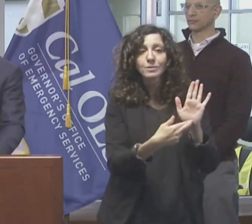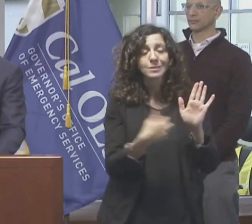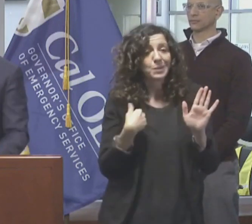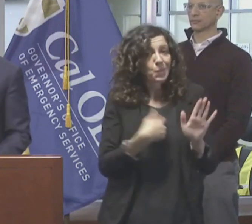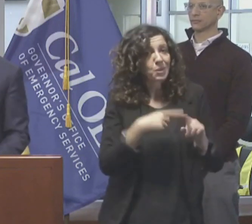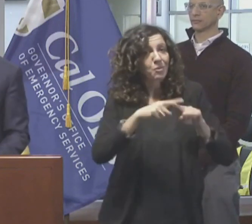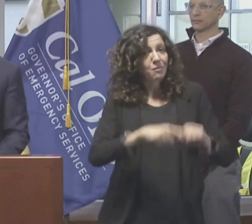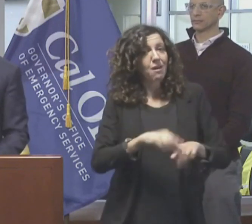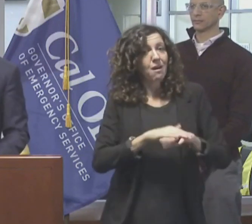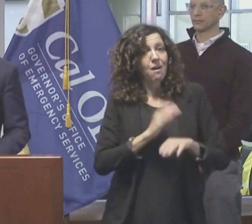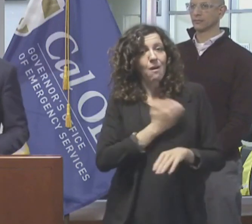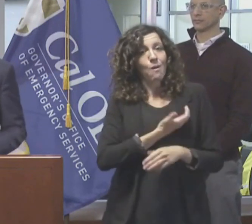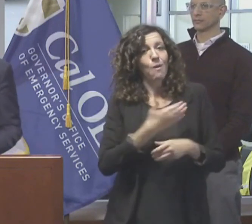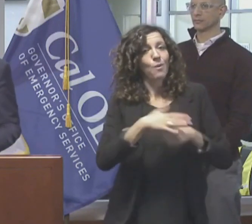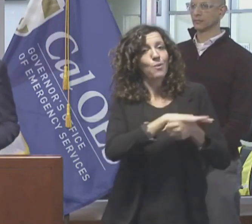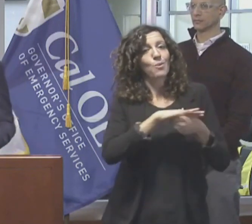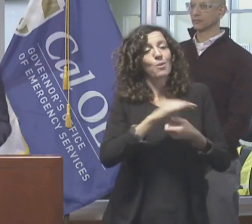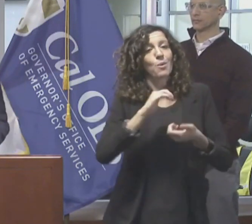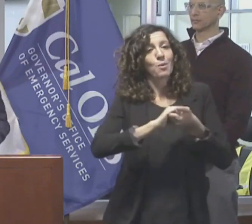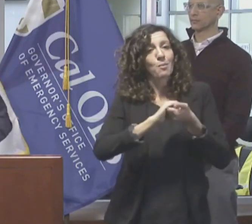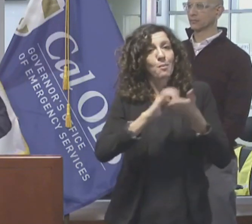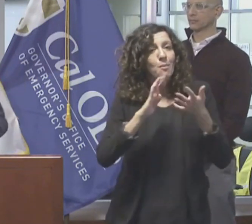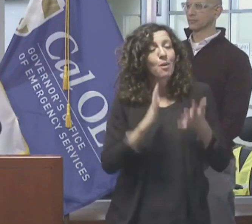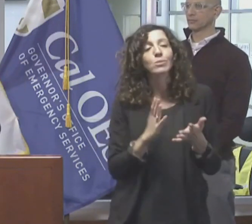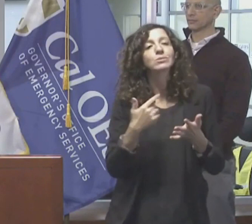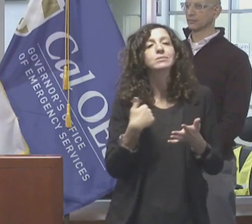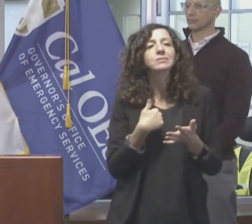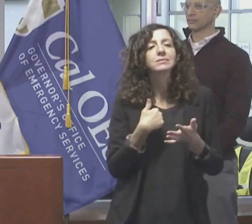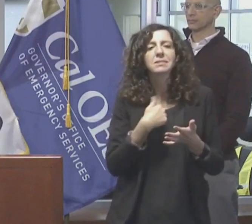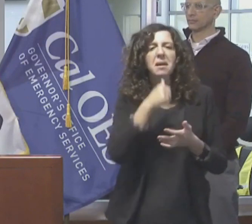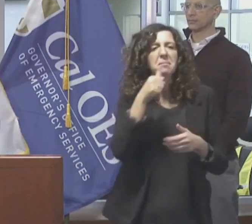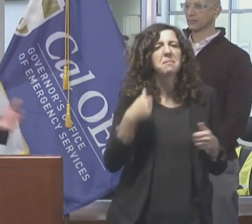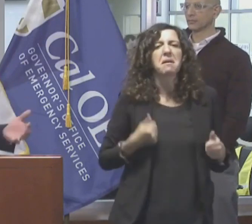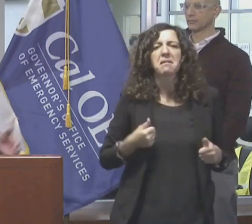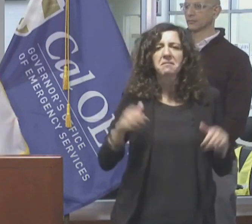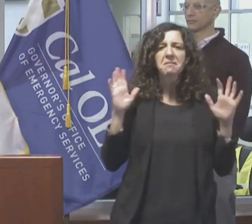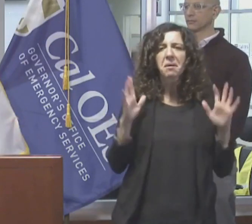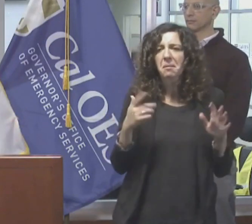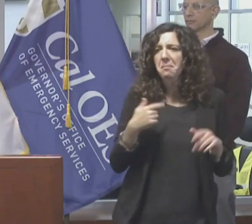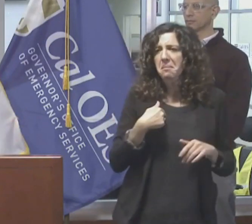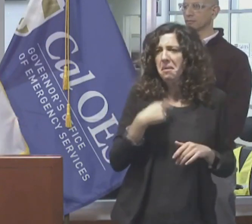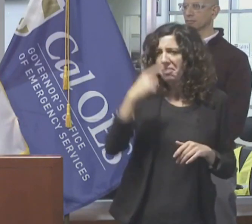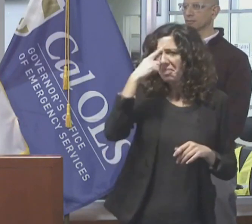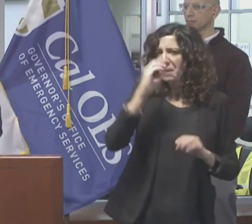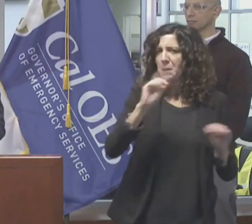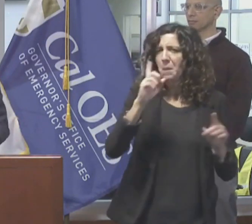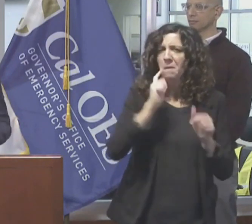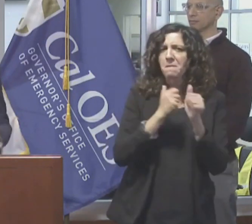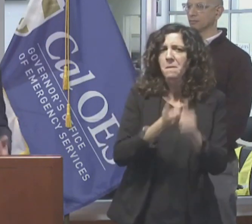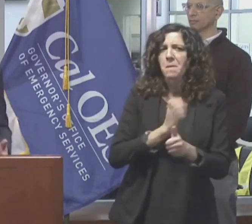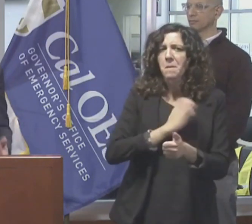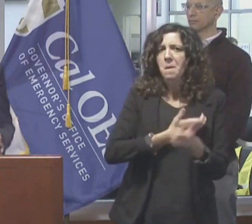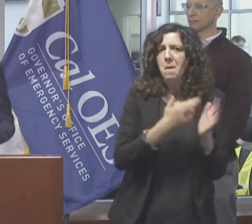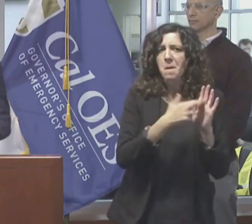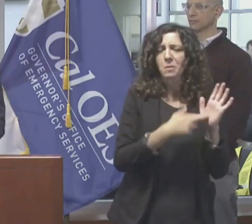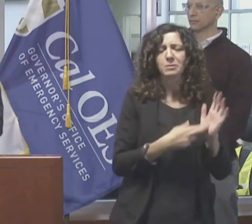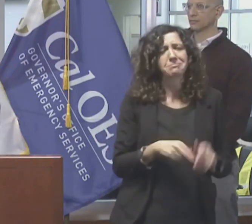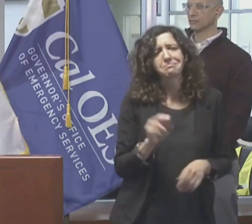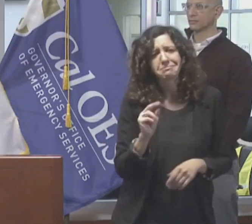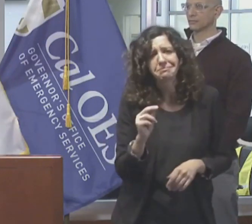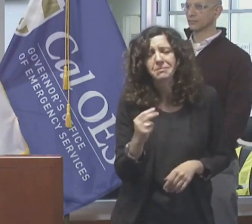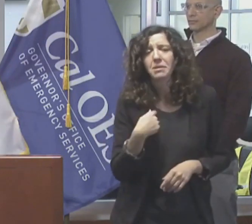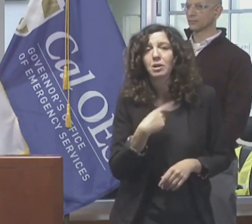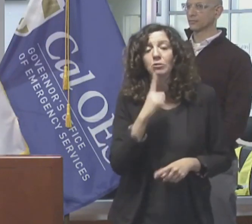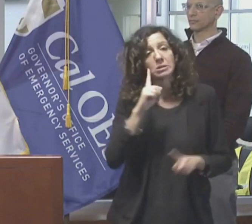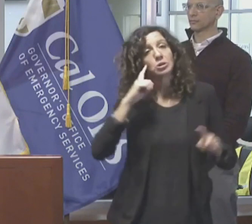the rules and regulations. And I'm not a fatalist. I'm not giving up that everybody's not going to fight. In fact, it was rather extraordinary how quickly